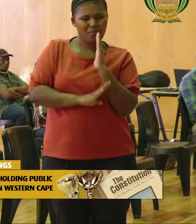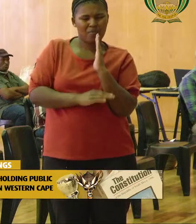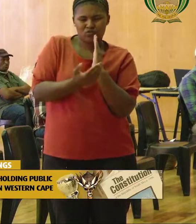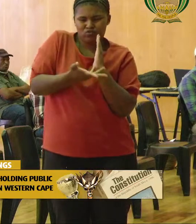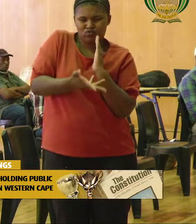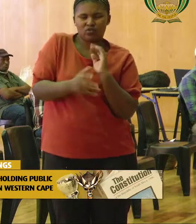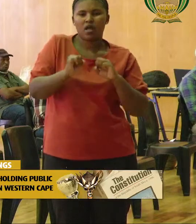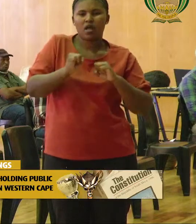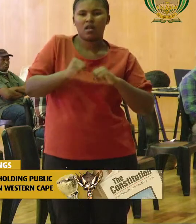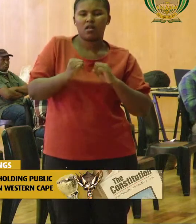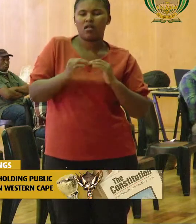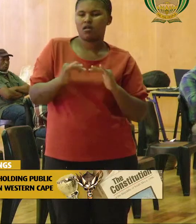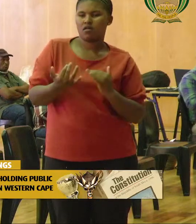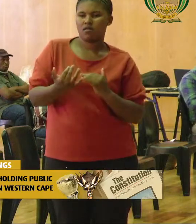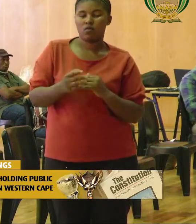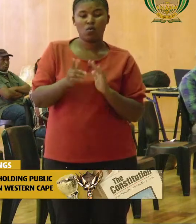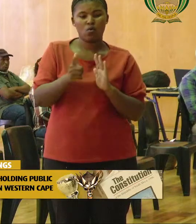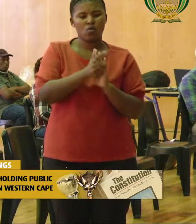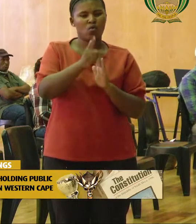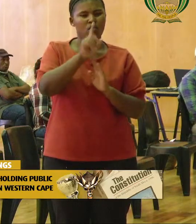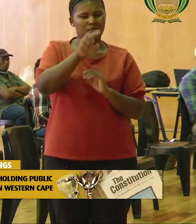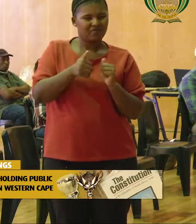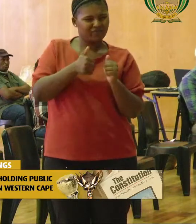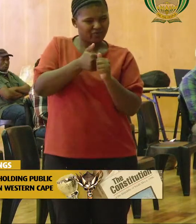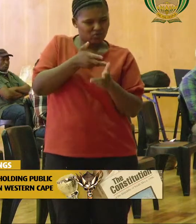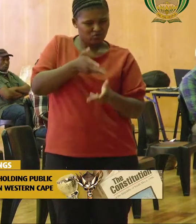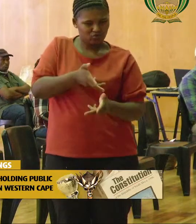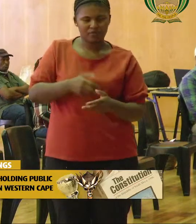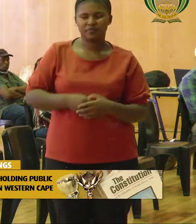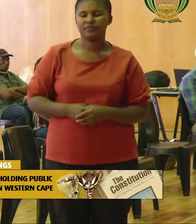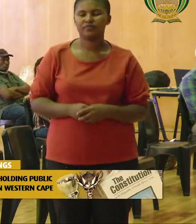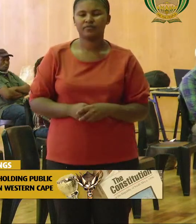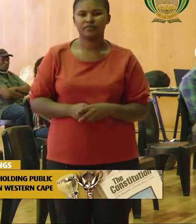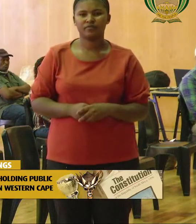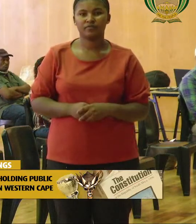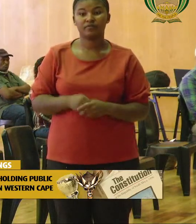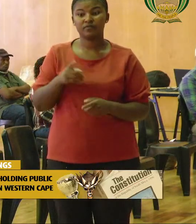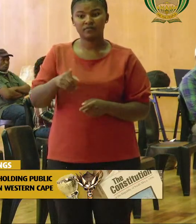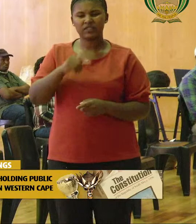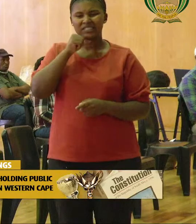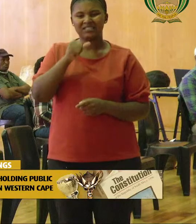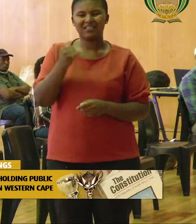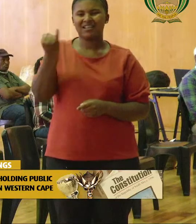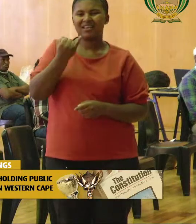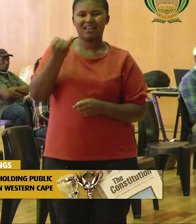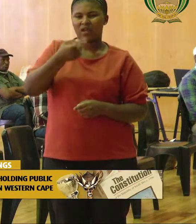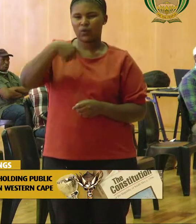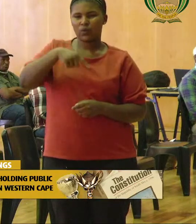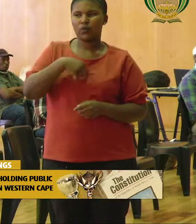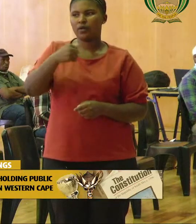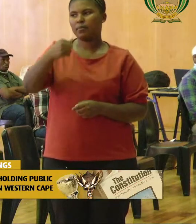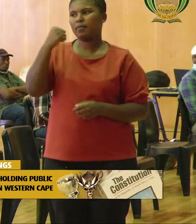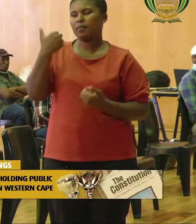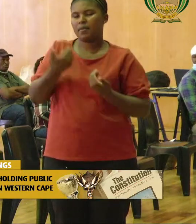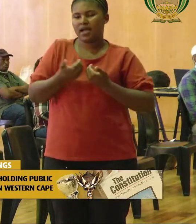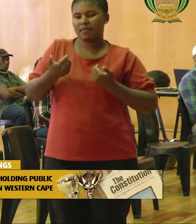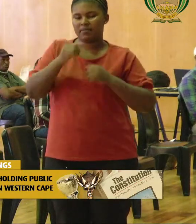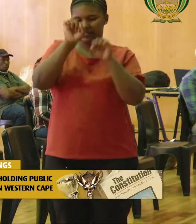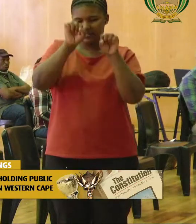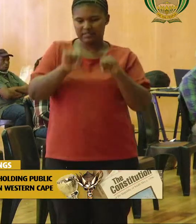be the law that we're busy deliberating on. He says this looks like we're going back to the apartheid